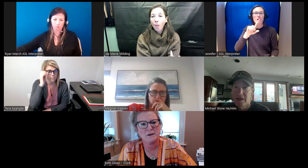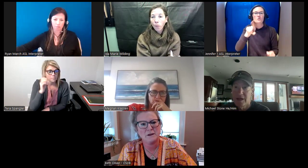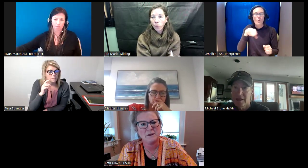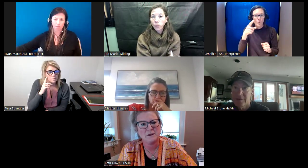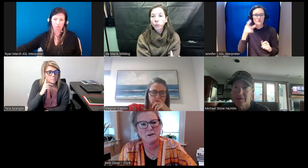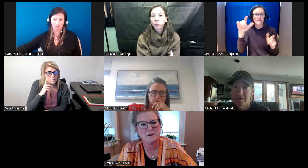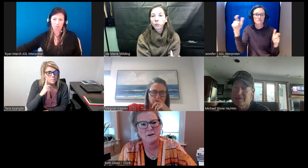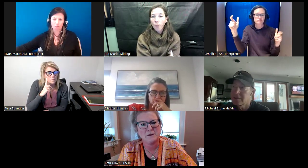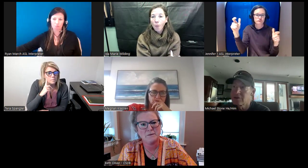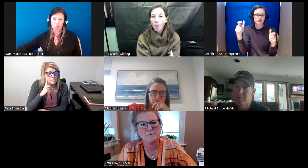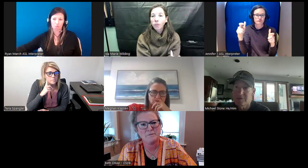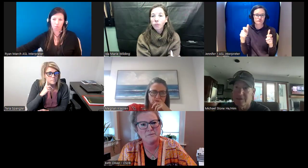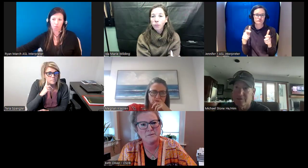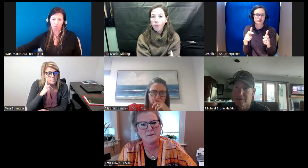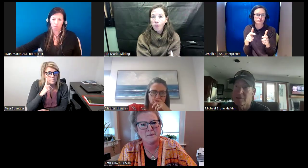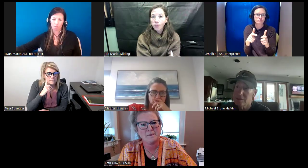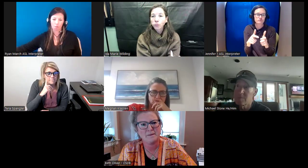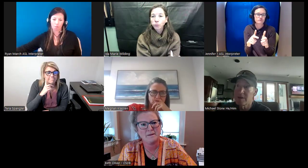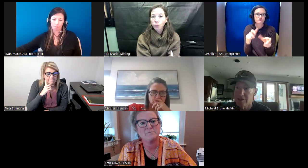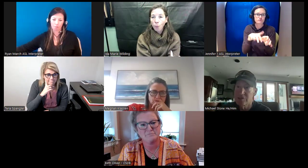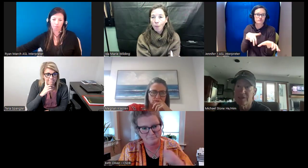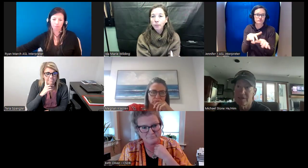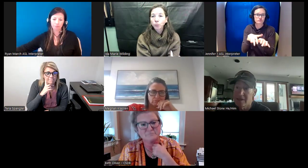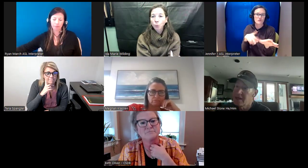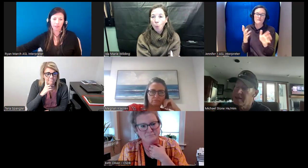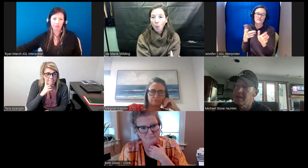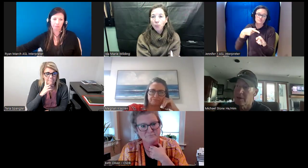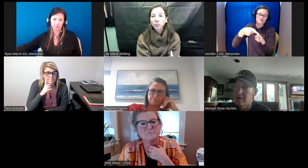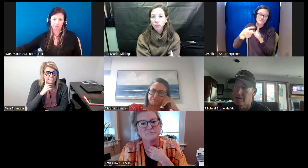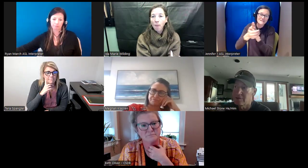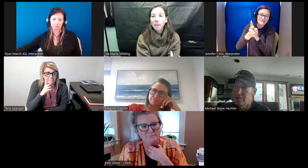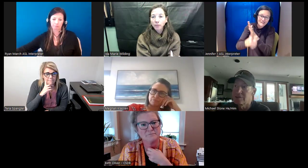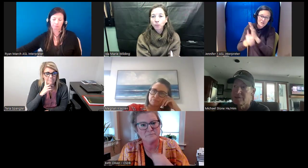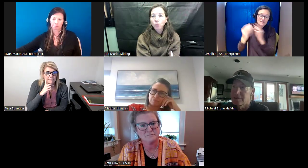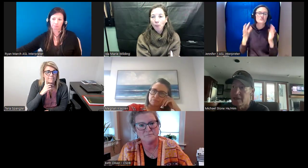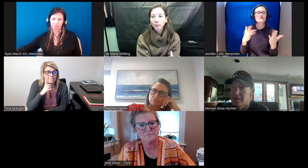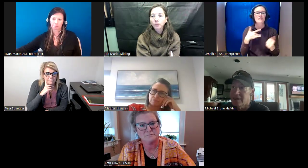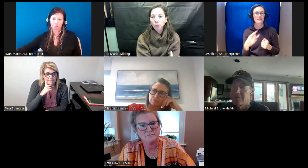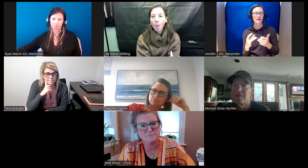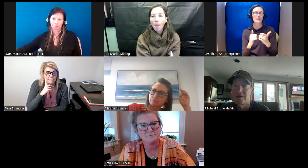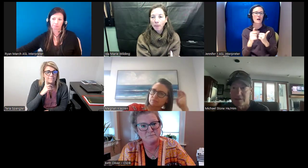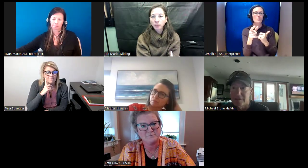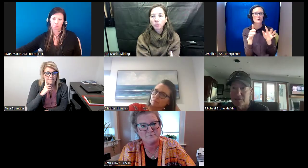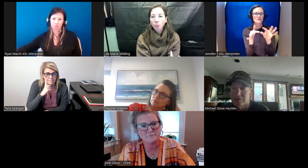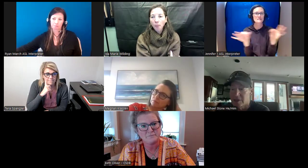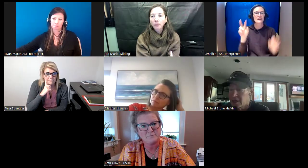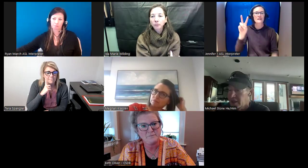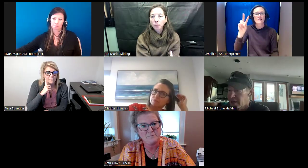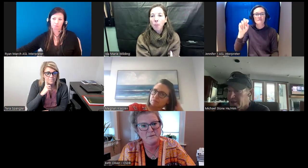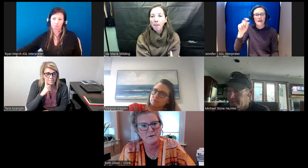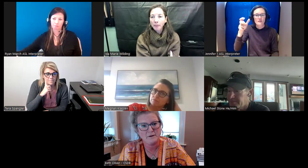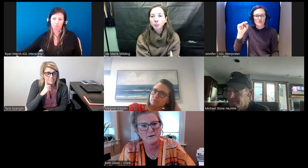for these incredibly skilled teachers, especially as you said. And I like the way that you stated veteran teachers.